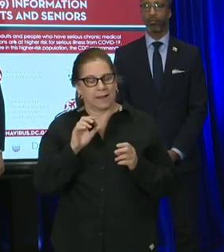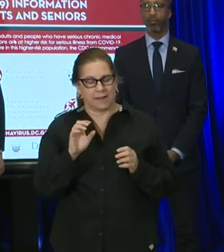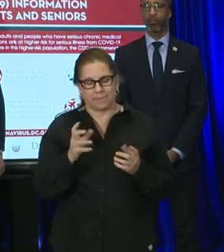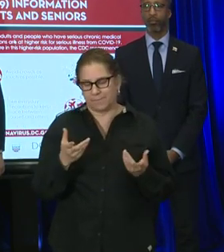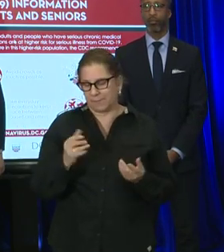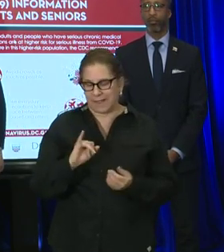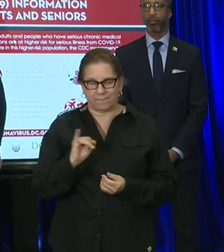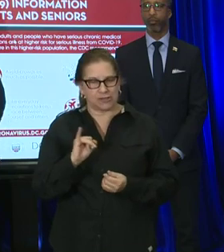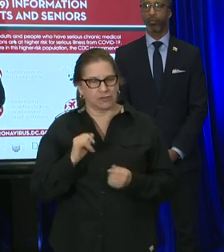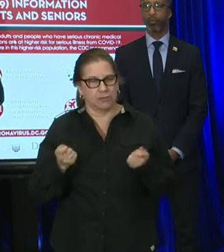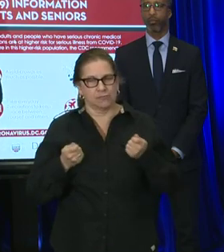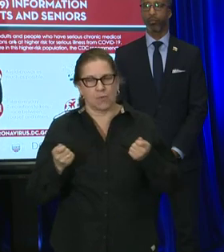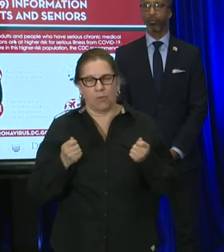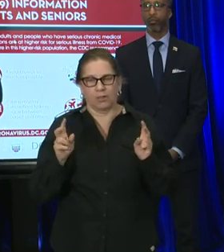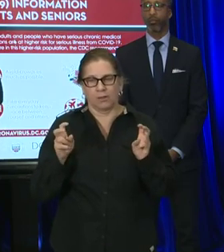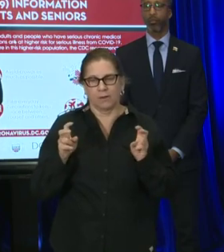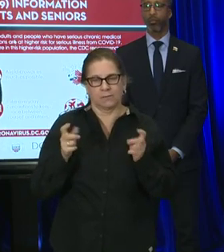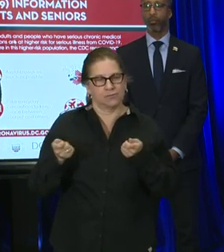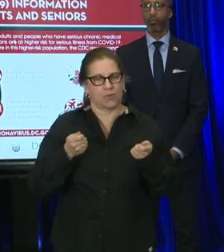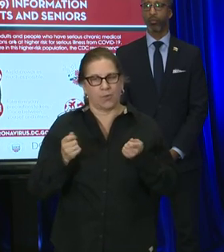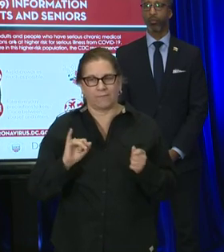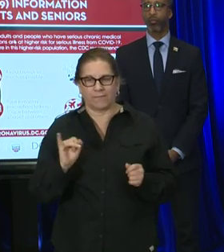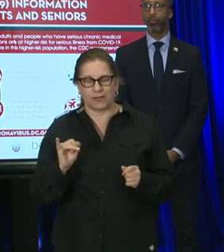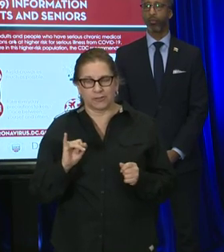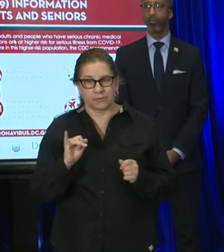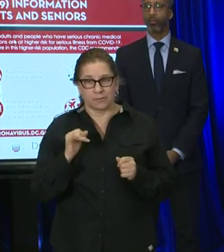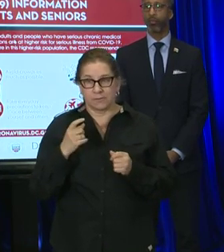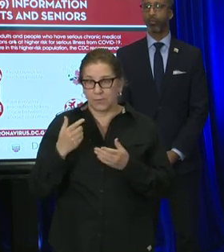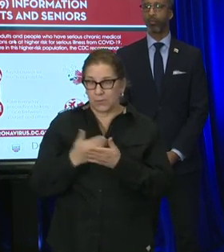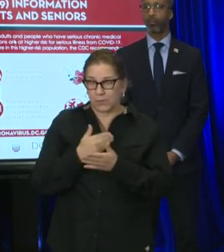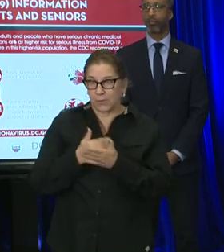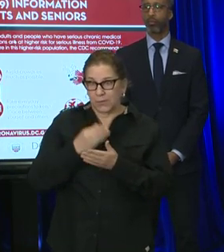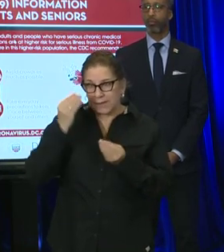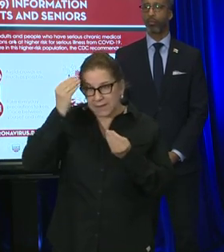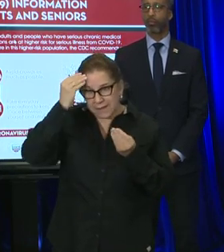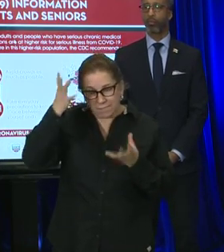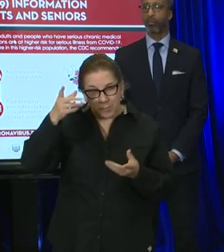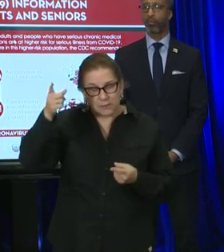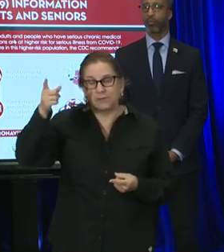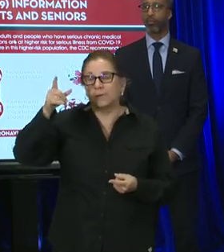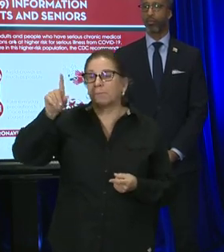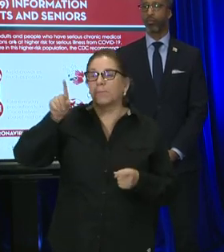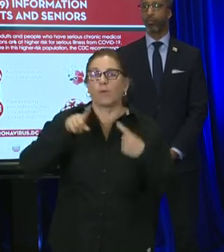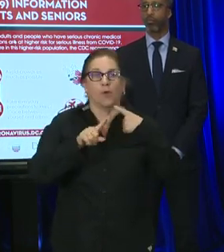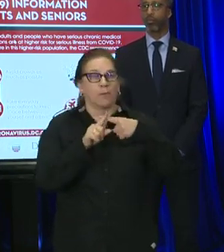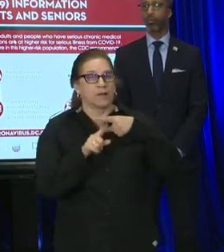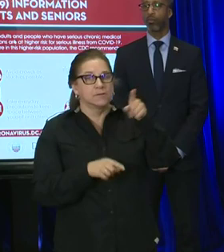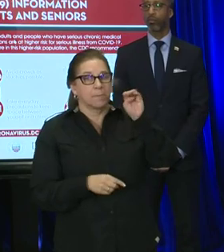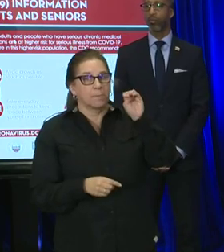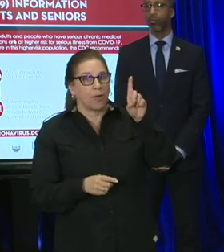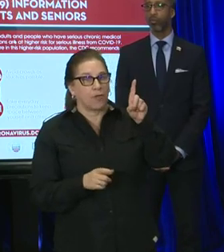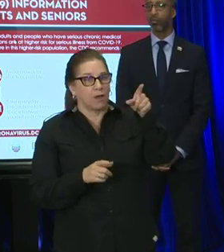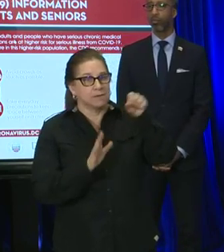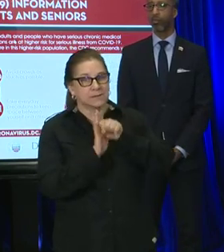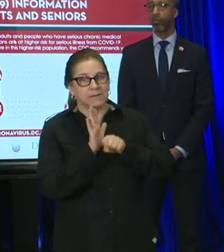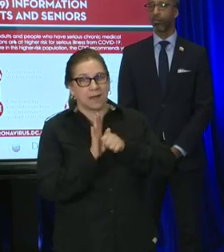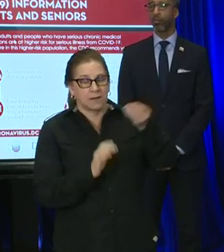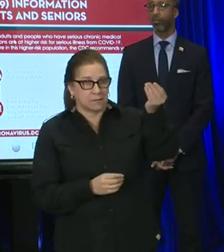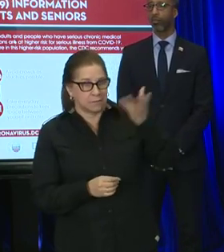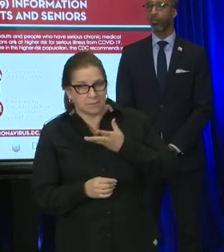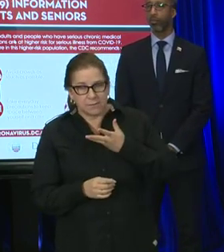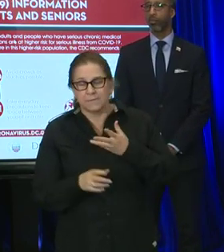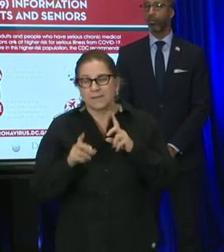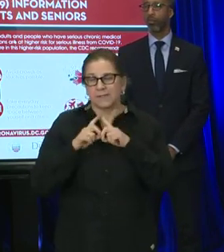Health and anything else we learn from Maryland. And then DOH makes recommendations on any